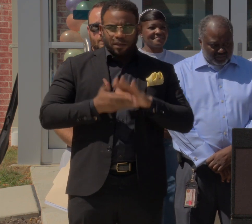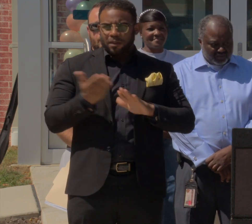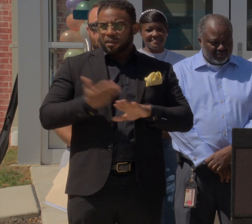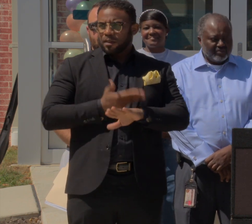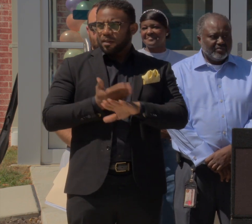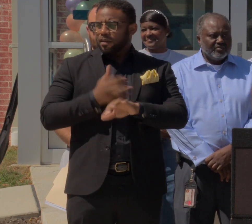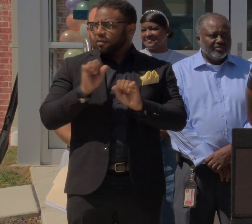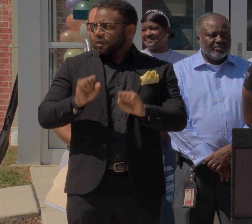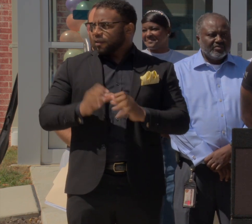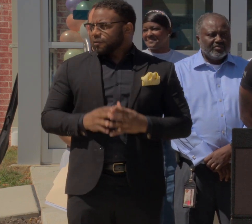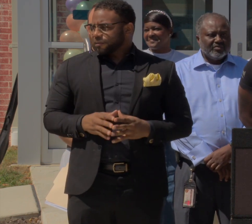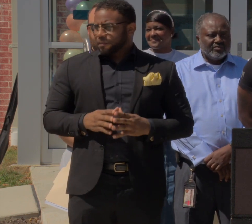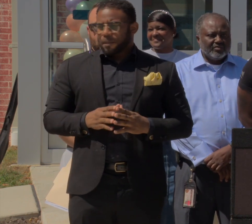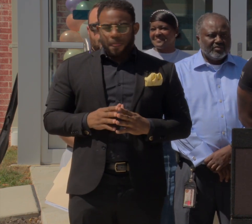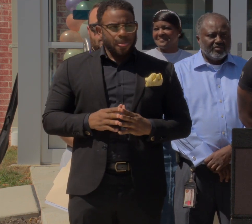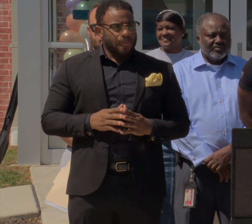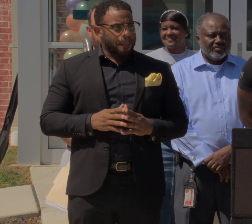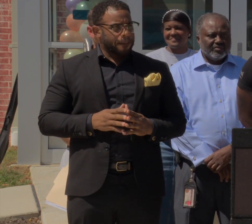renovation possible.